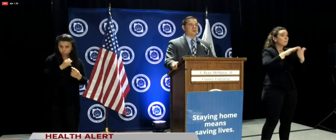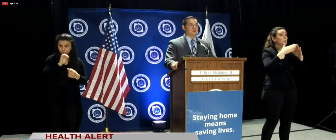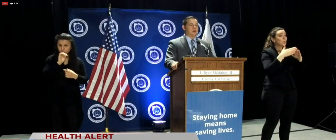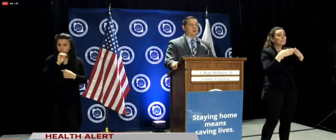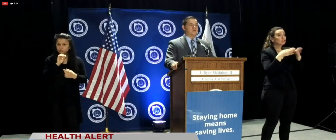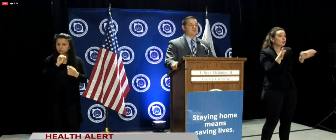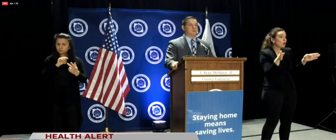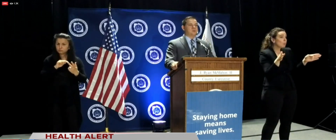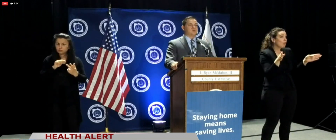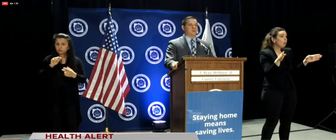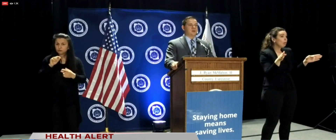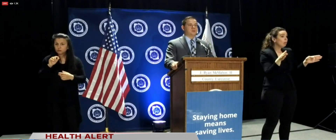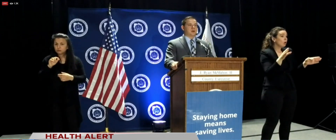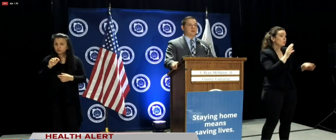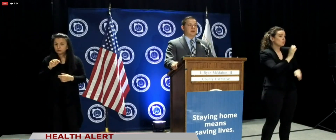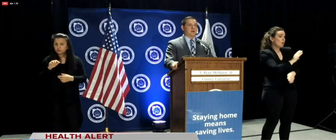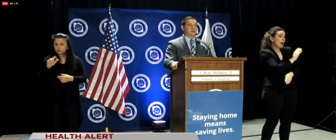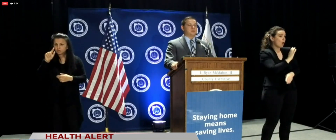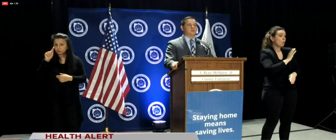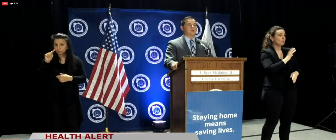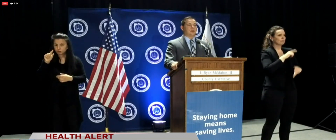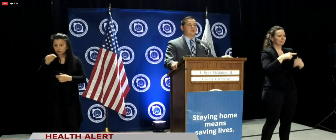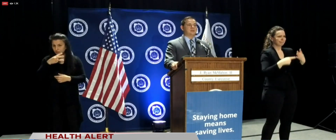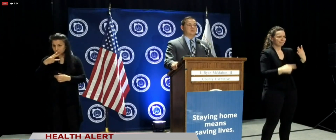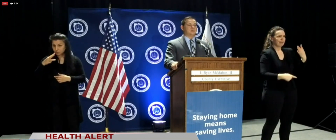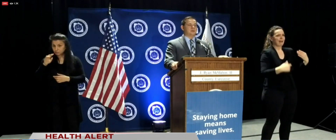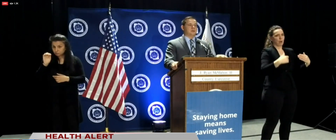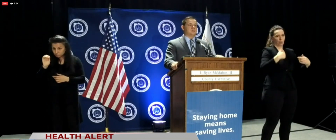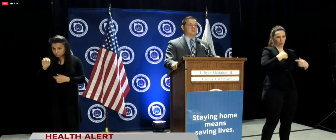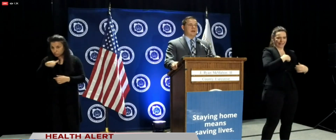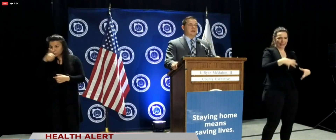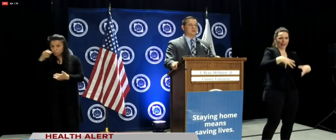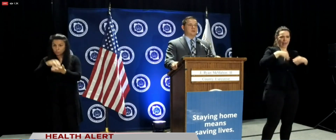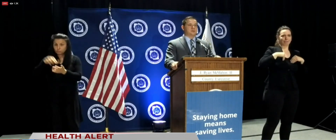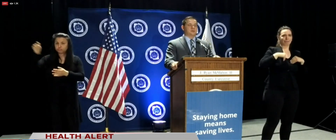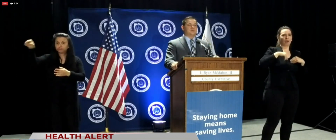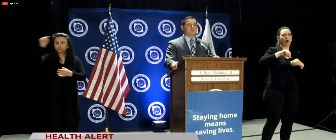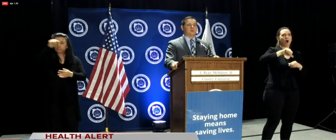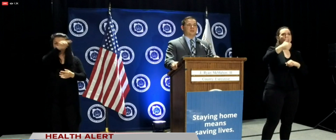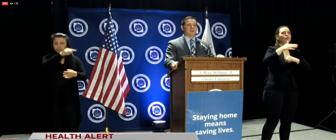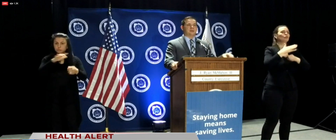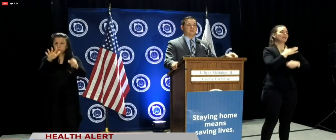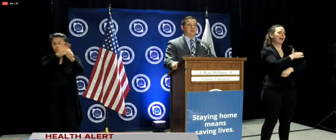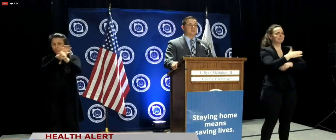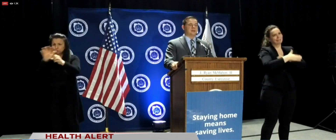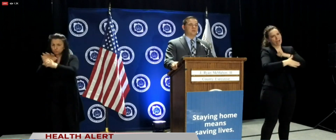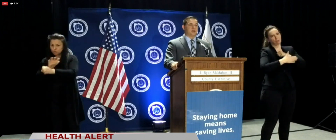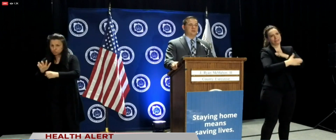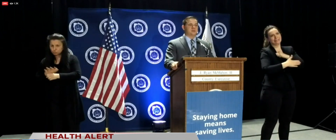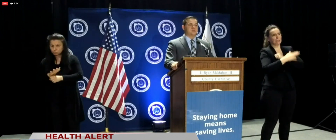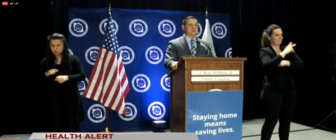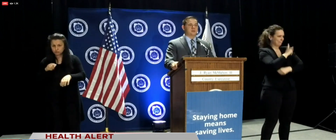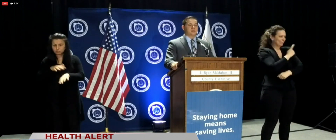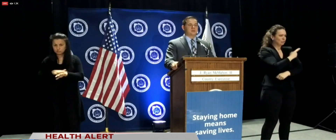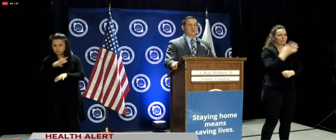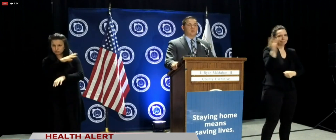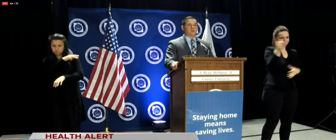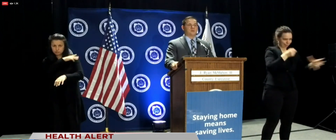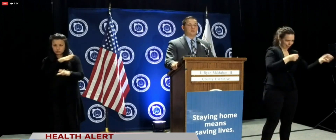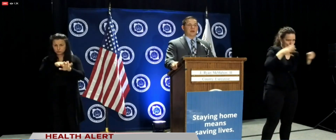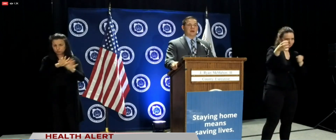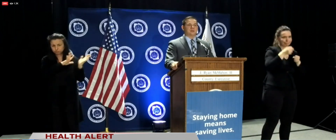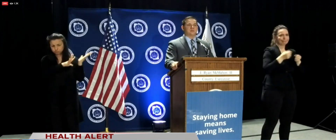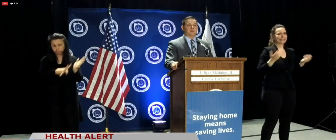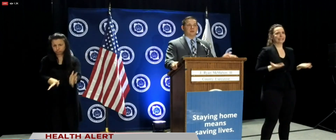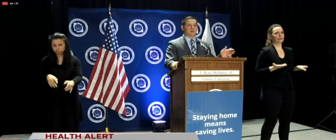have individuals who live in our surrounding counties that utilize their doctors and their affiliates on a daily basis. And so, of course,